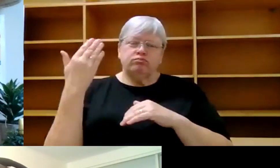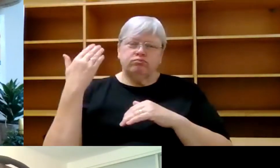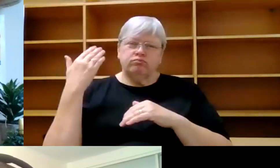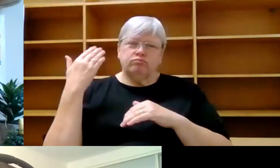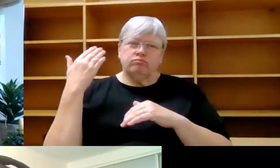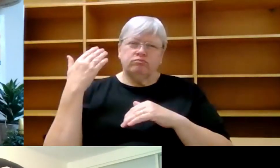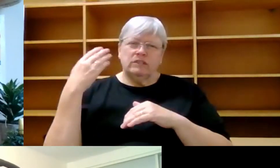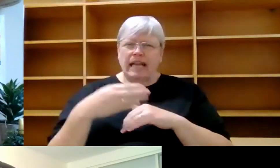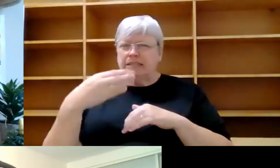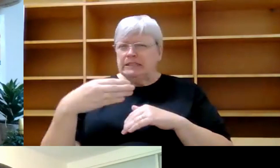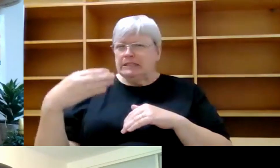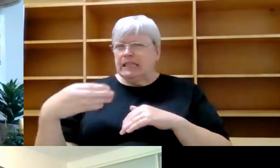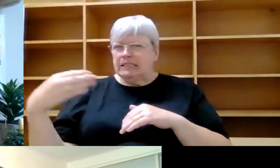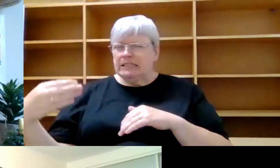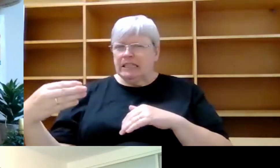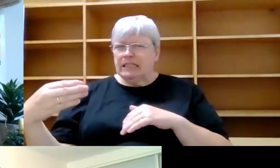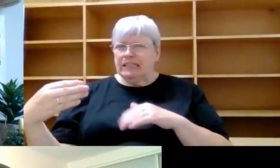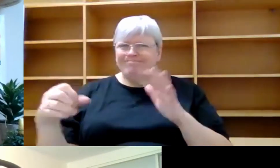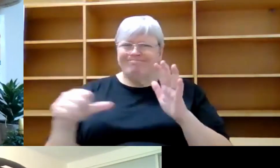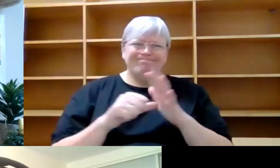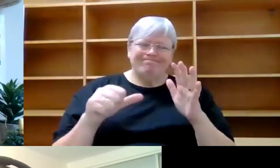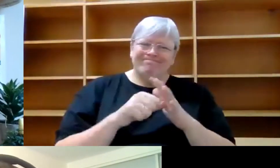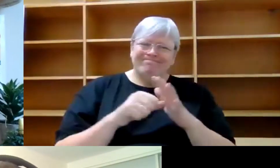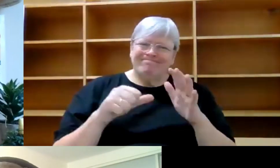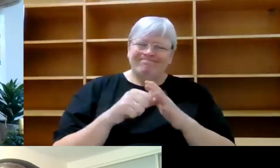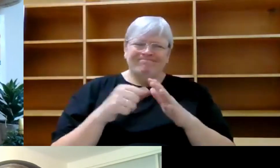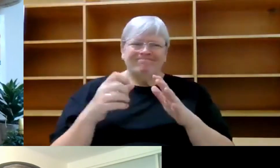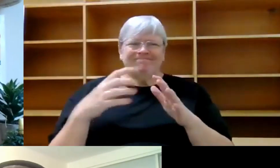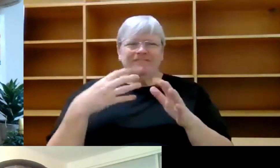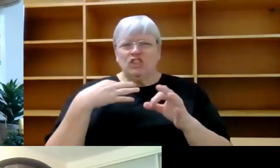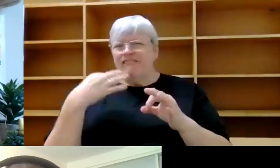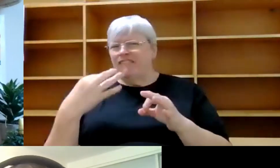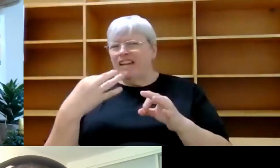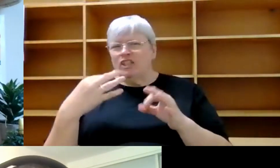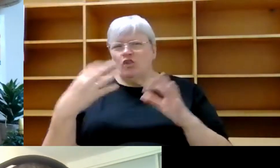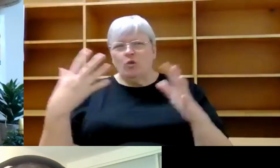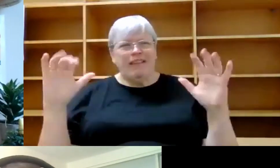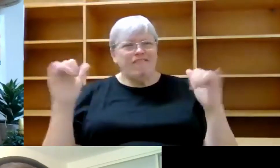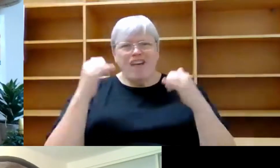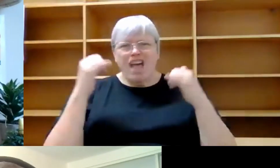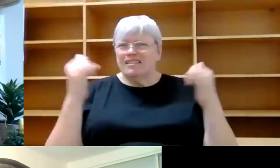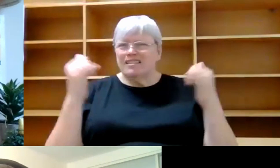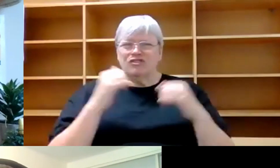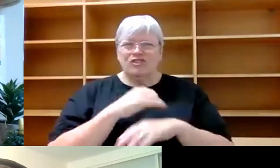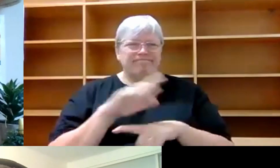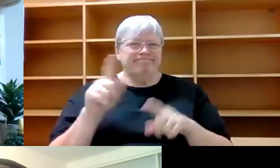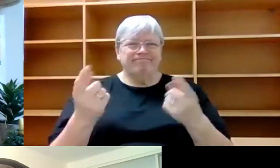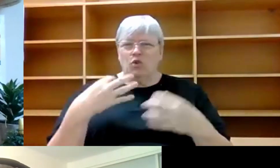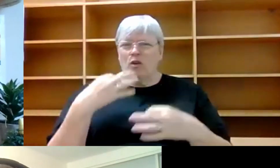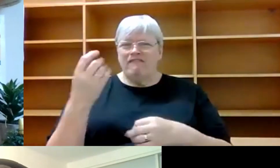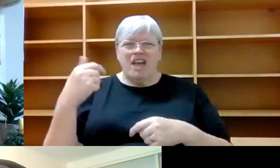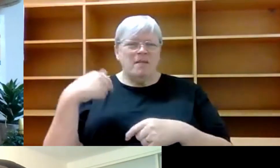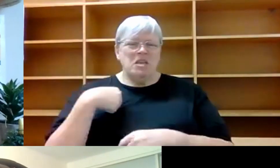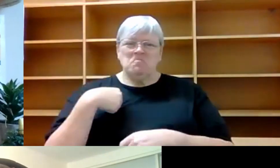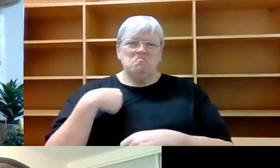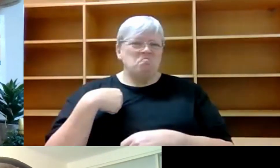1999, I found it hard to get invited to all the big festivals and gatherings of writers and so on. I mean, it was only until